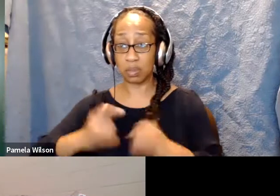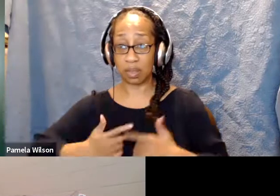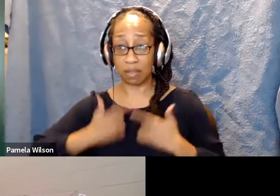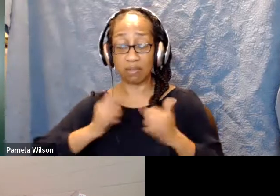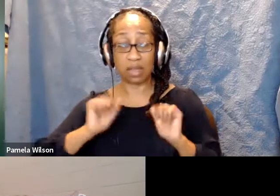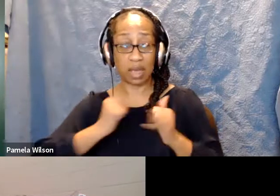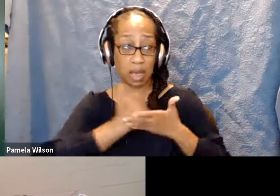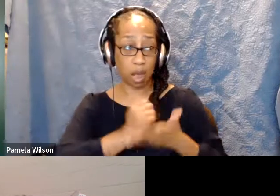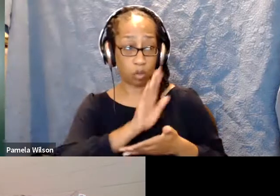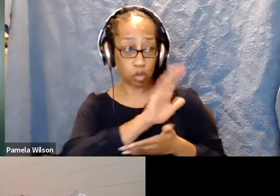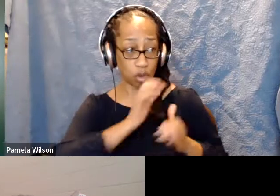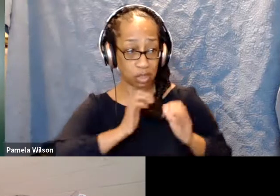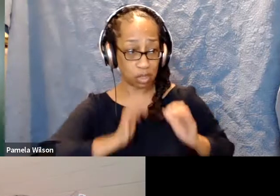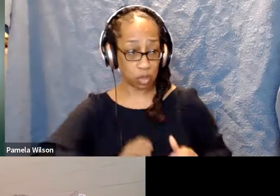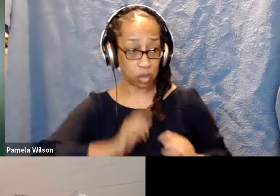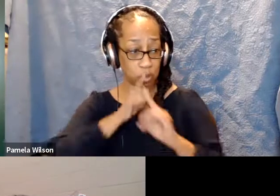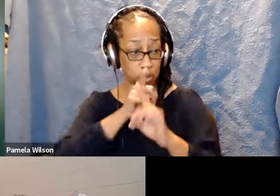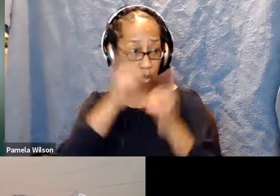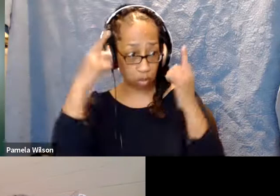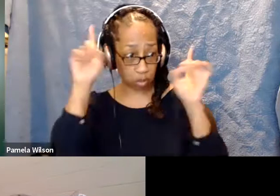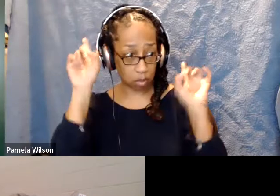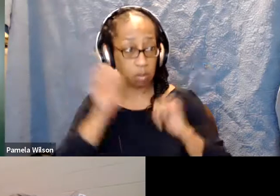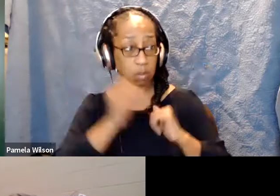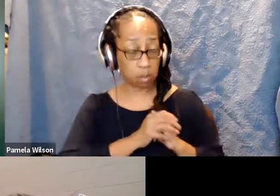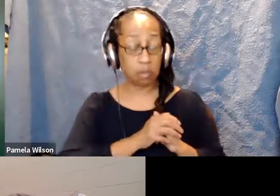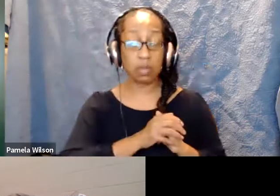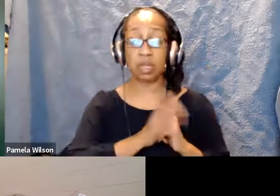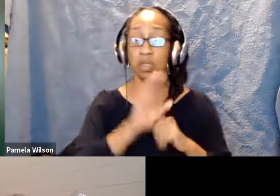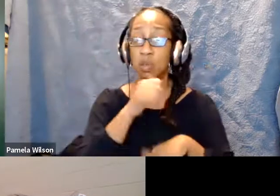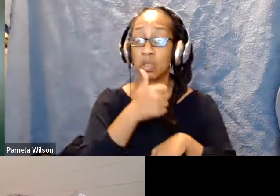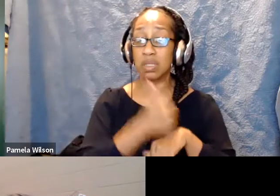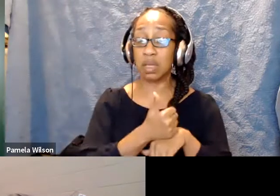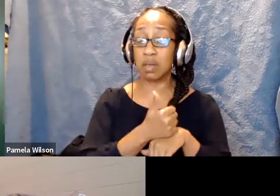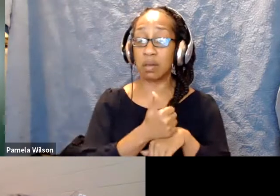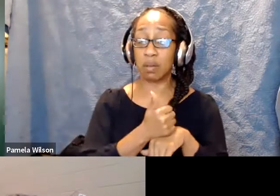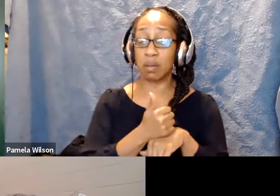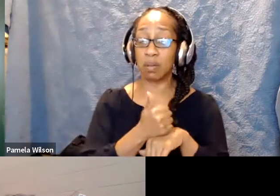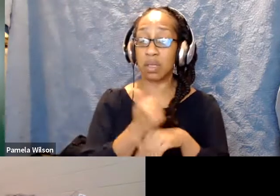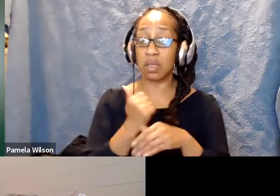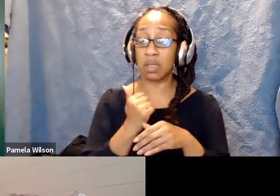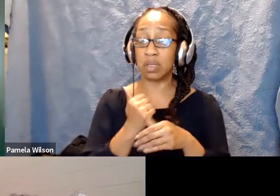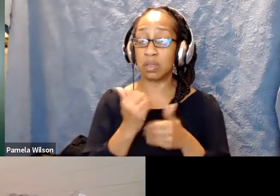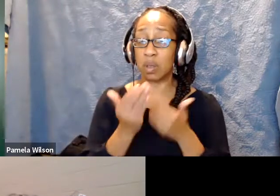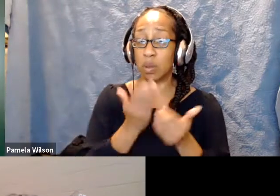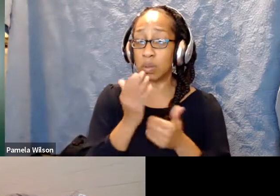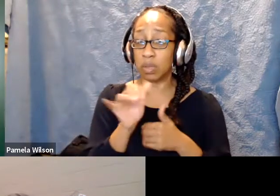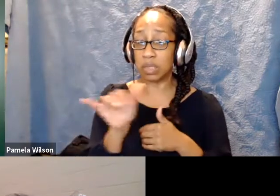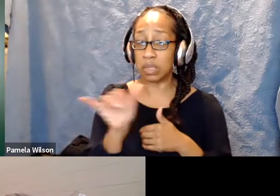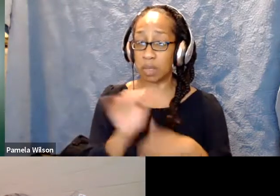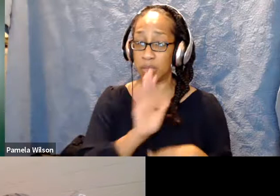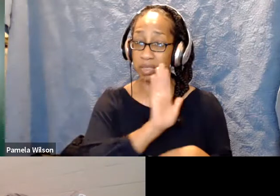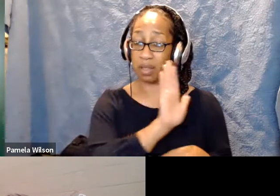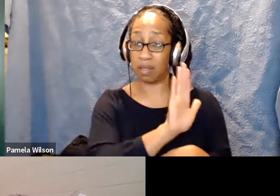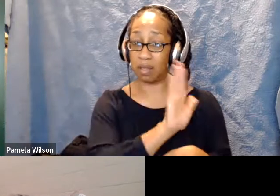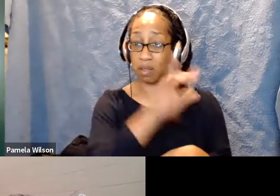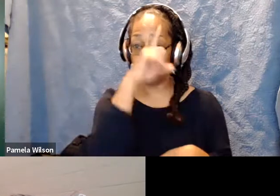employment goals. And again, it's the setup is designed to be similar to their summer youth